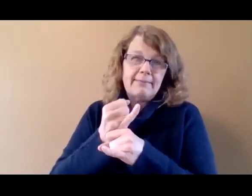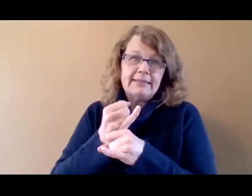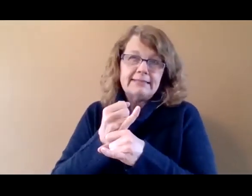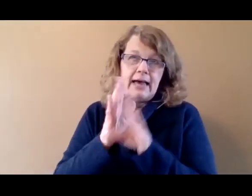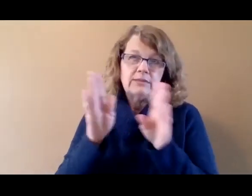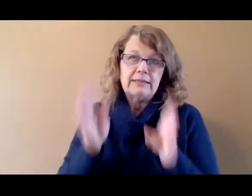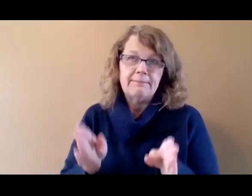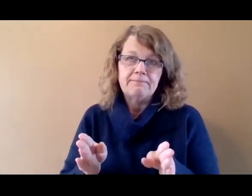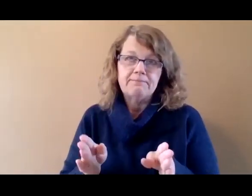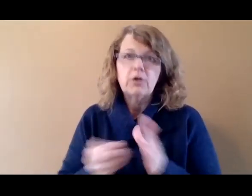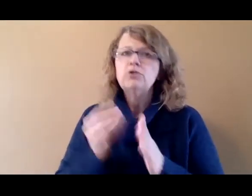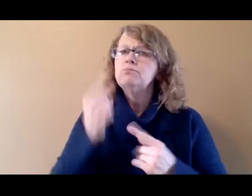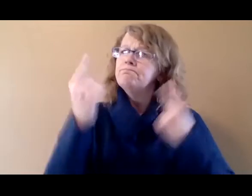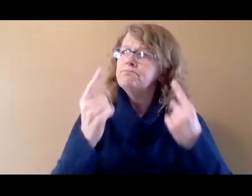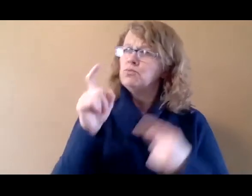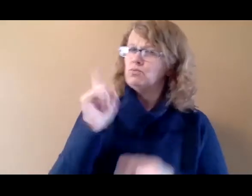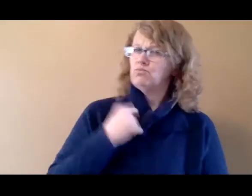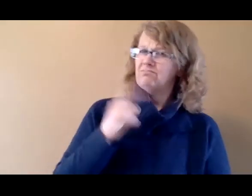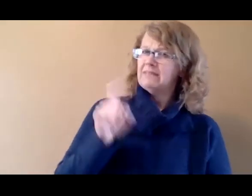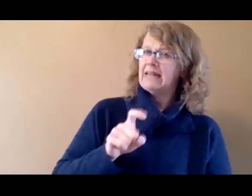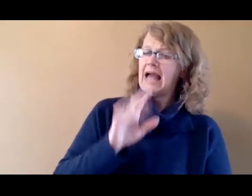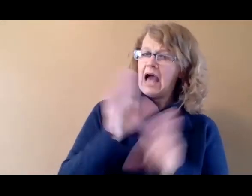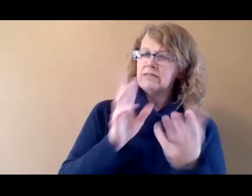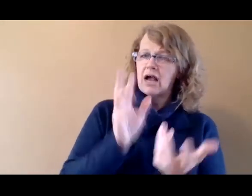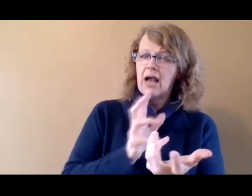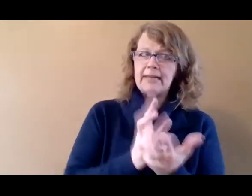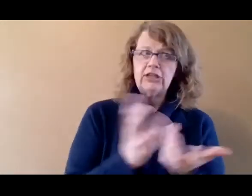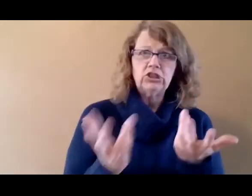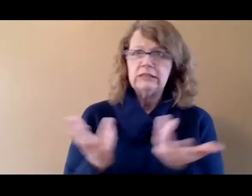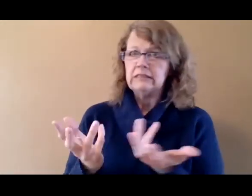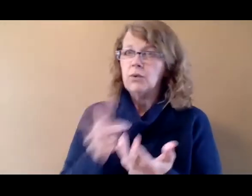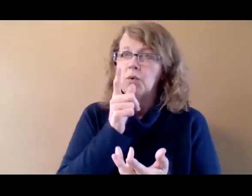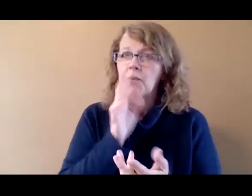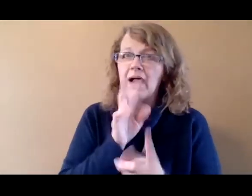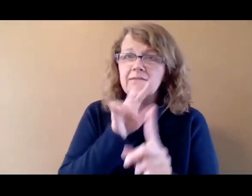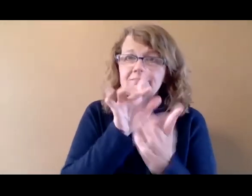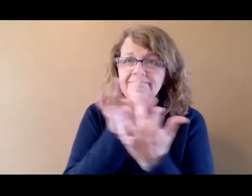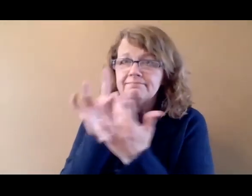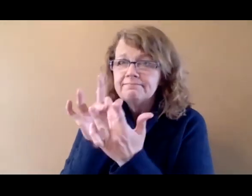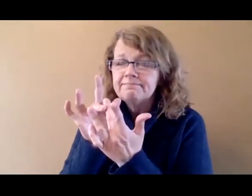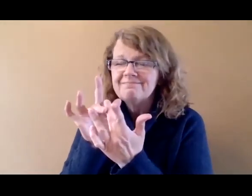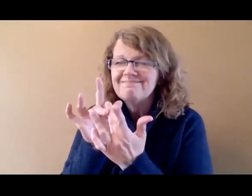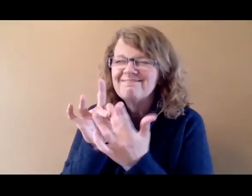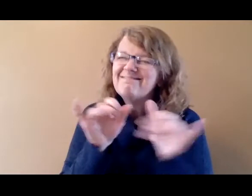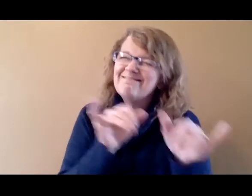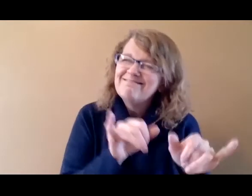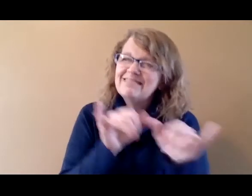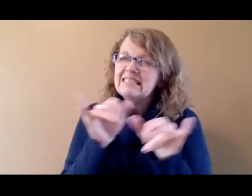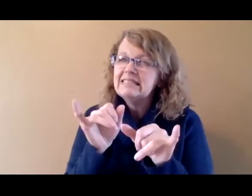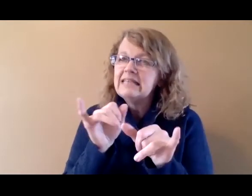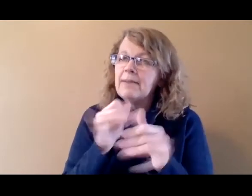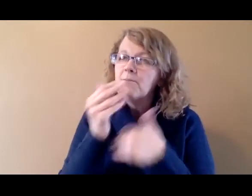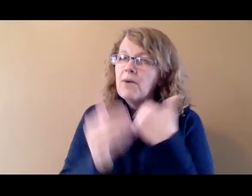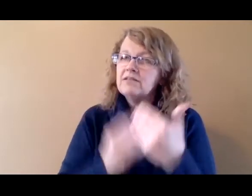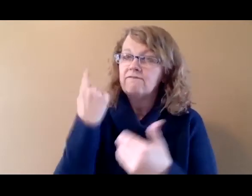Students wonder if they need a housing accommodation. Who do they talk to? It's sort of the same process as an emotional support